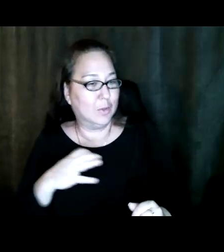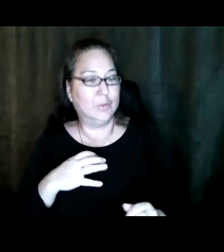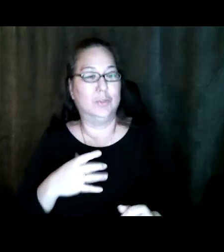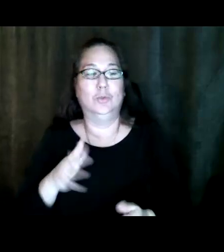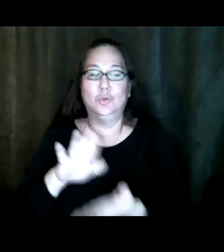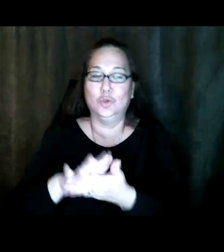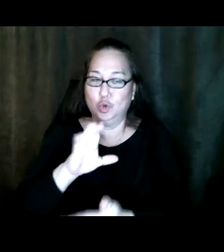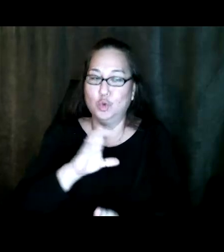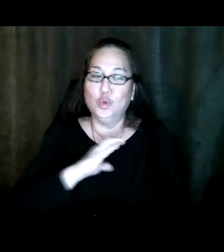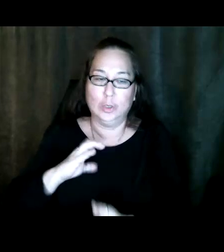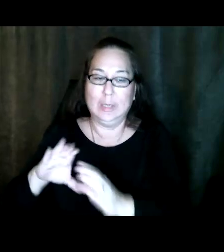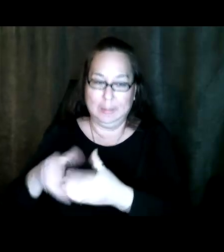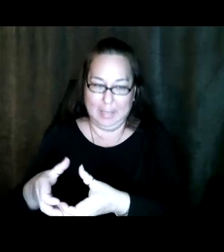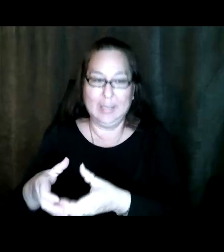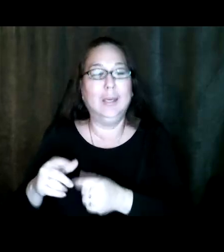Thank you.